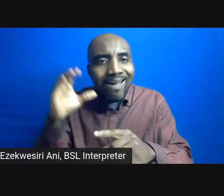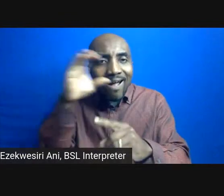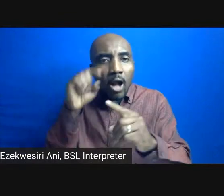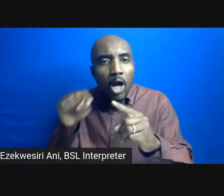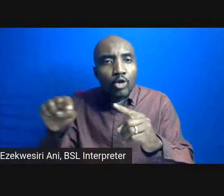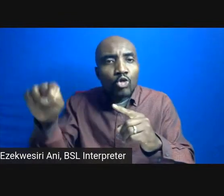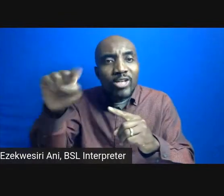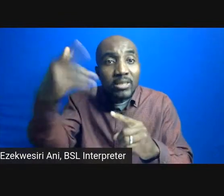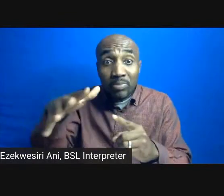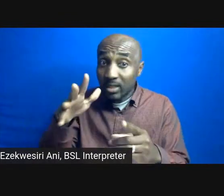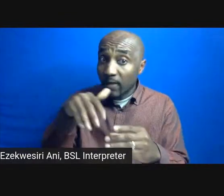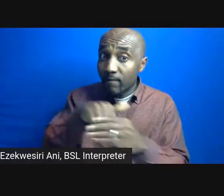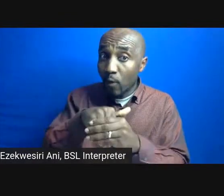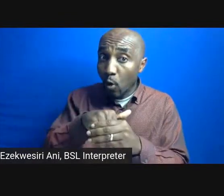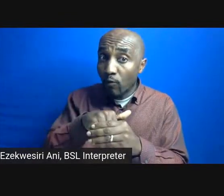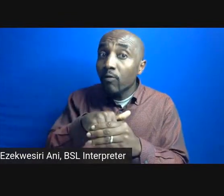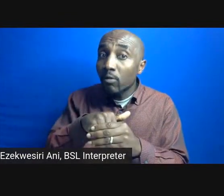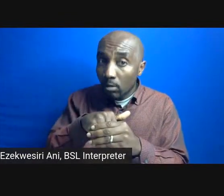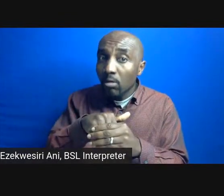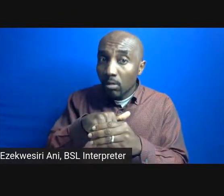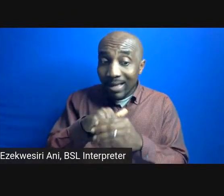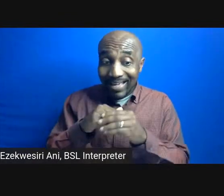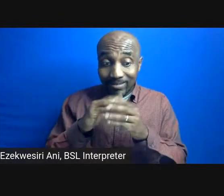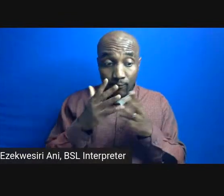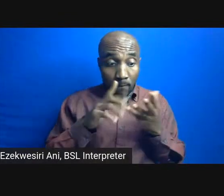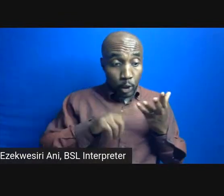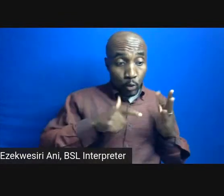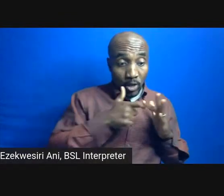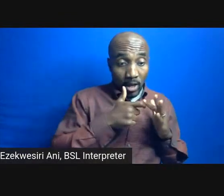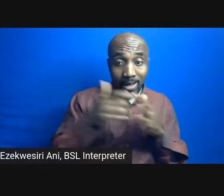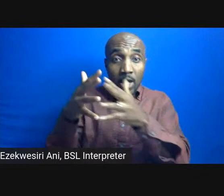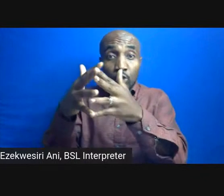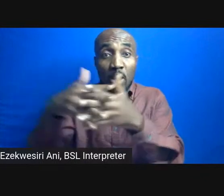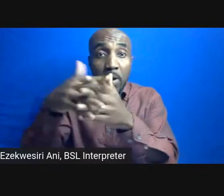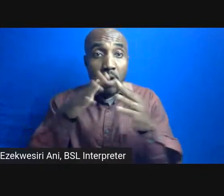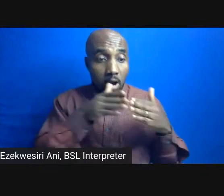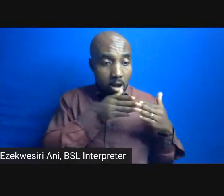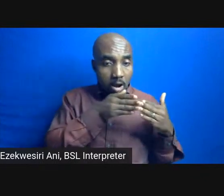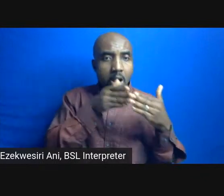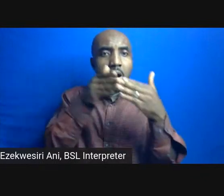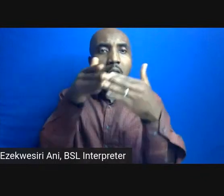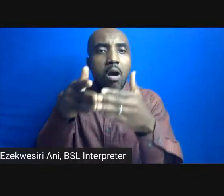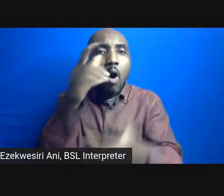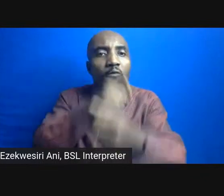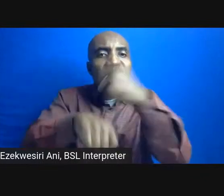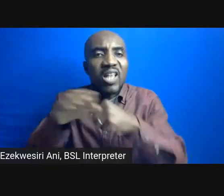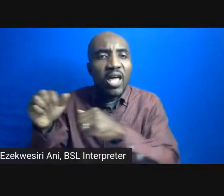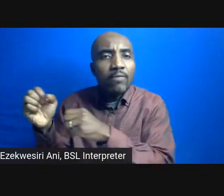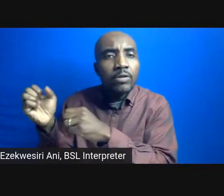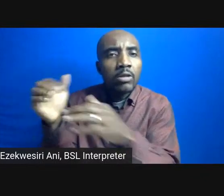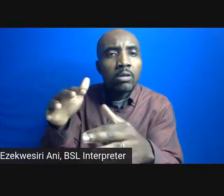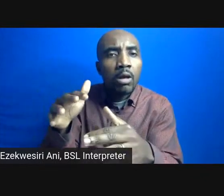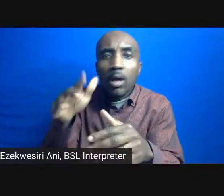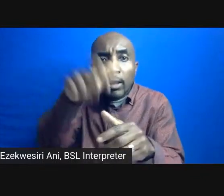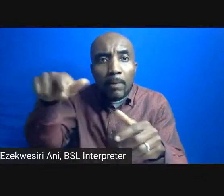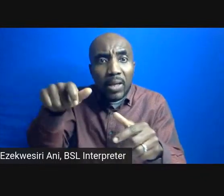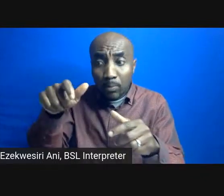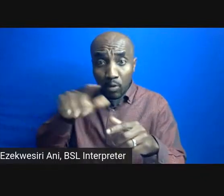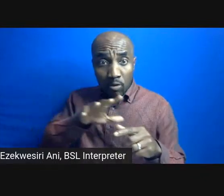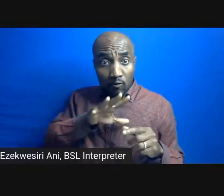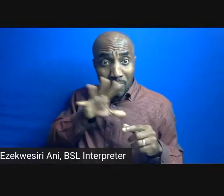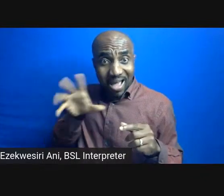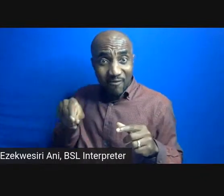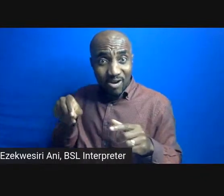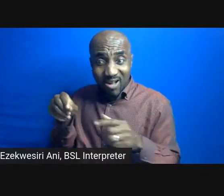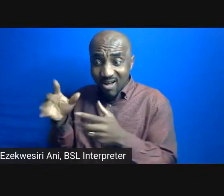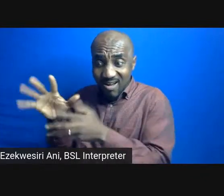that participated in the transatlantic slave trade, and in those countries whose people were taken and